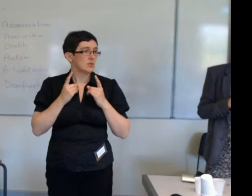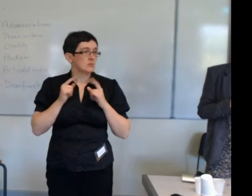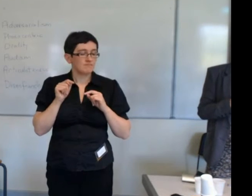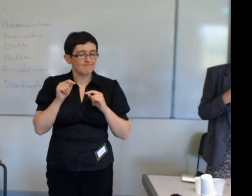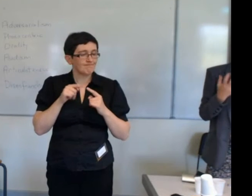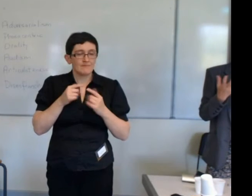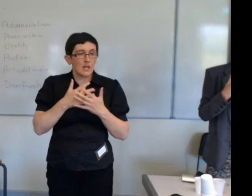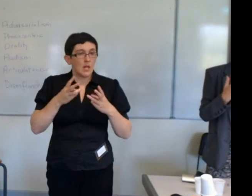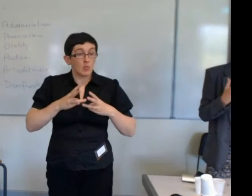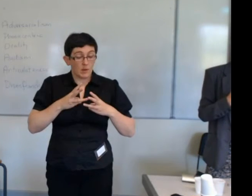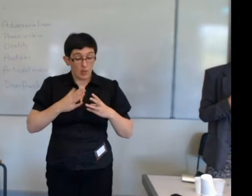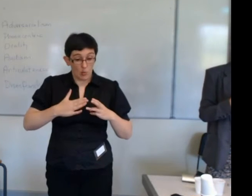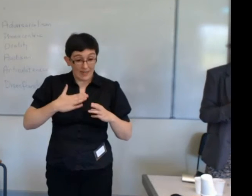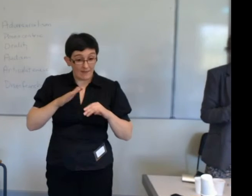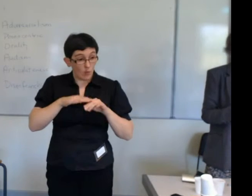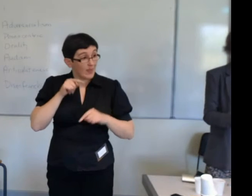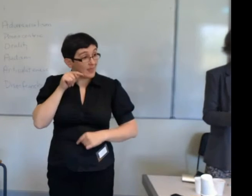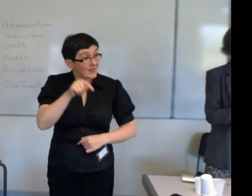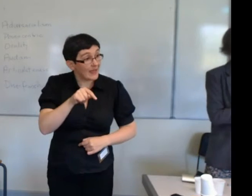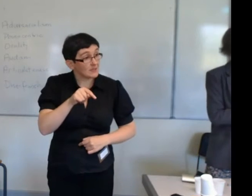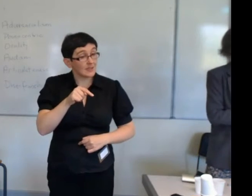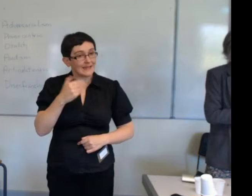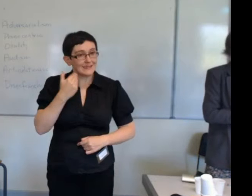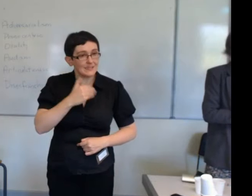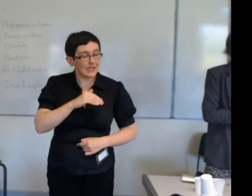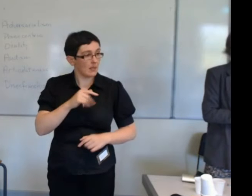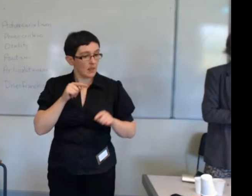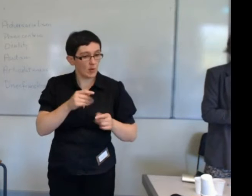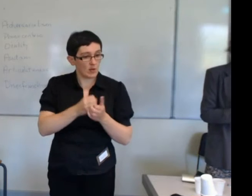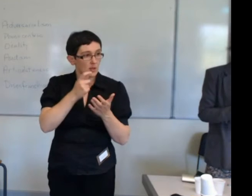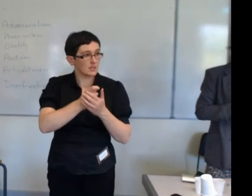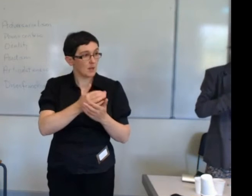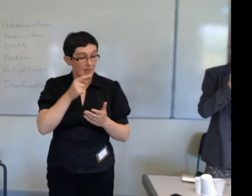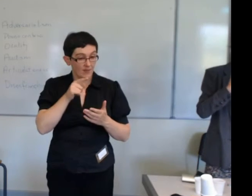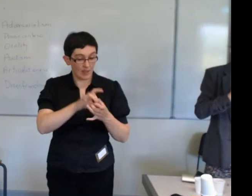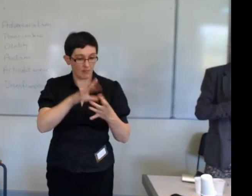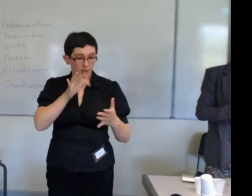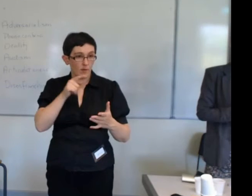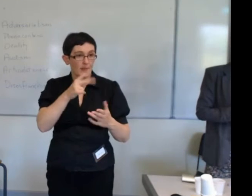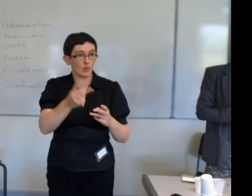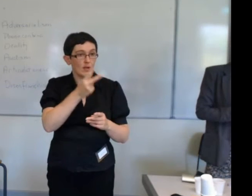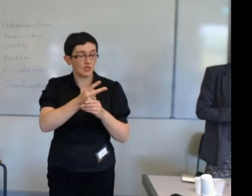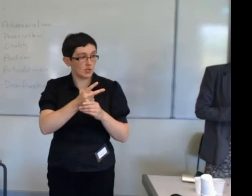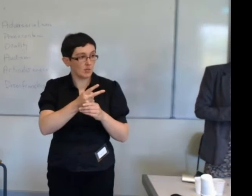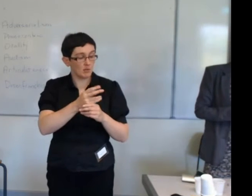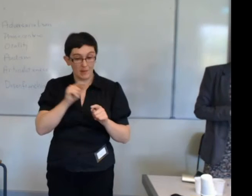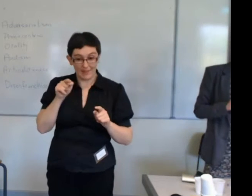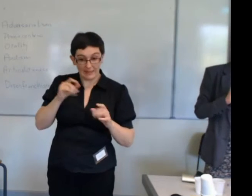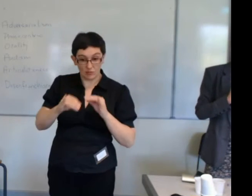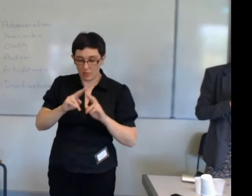would live with that death threat that if they were going to leave this relationship, so they would either not trust that person, or